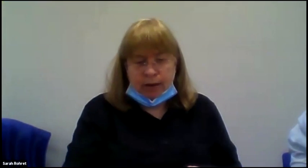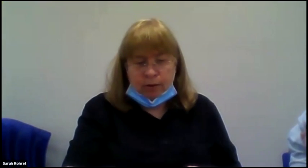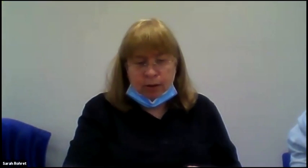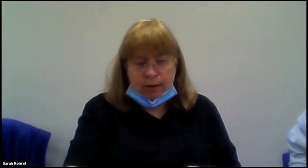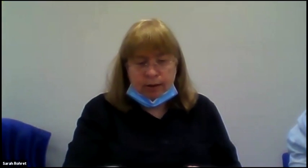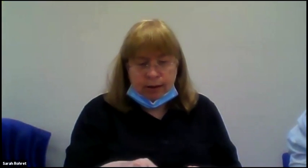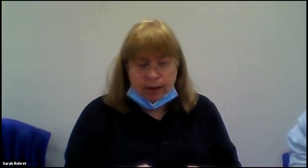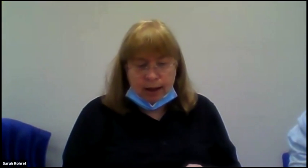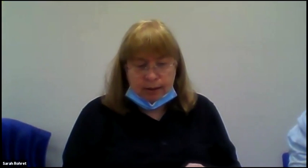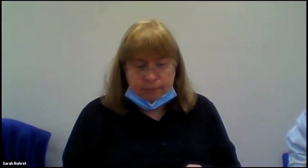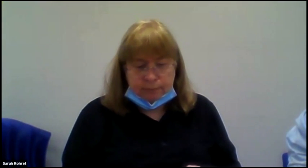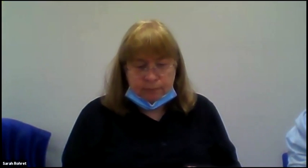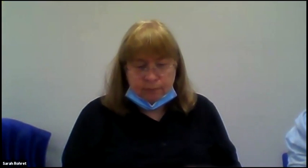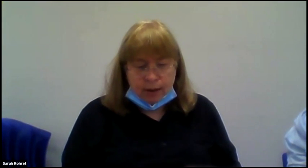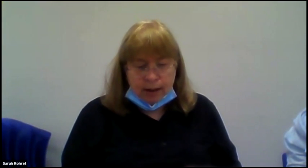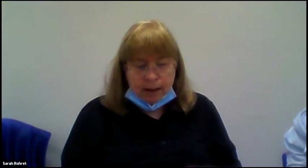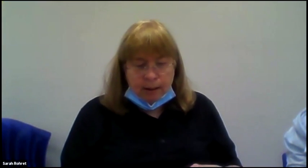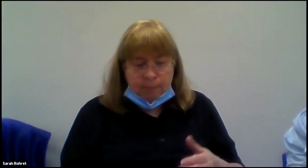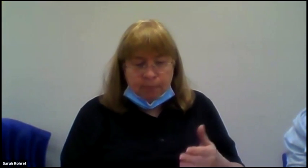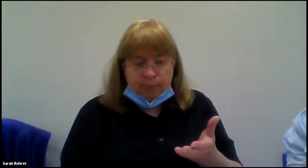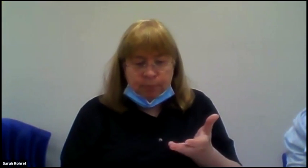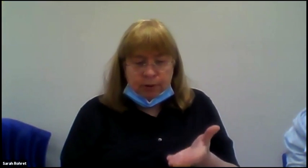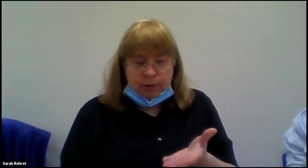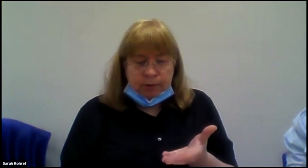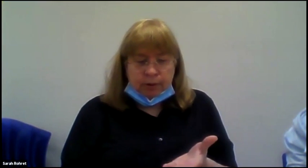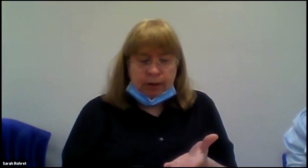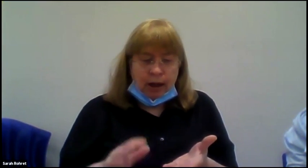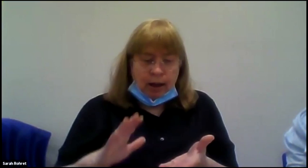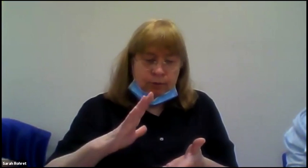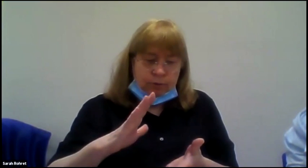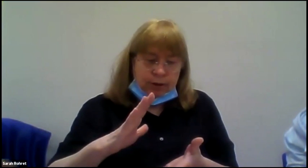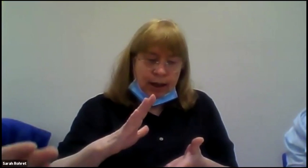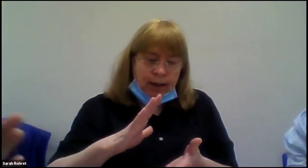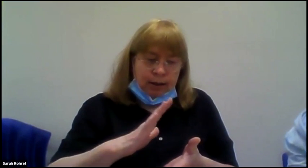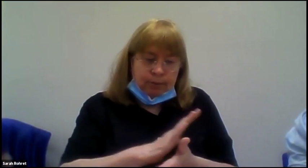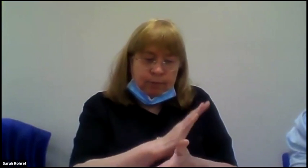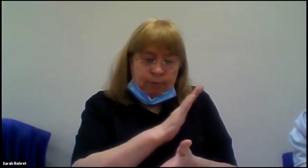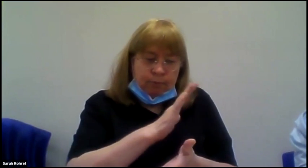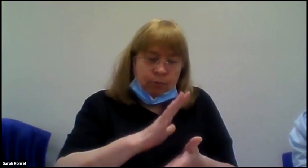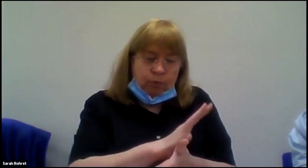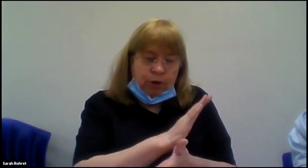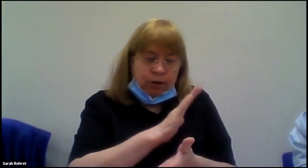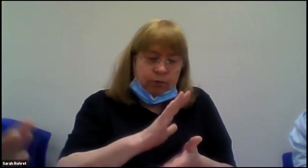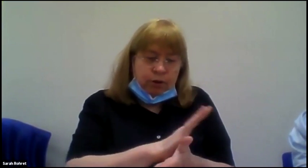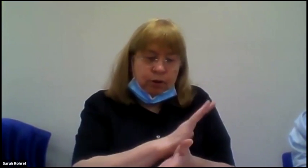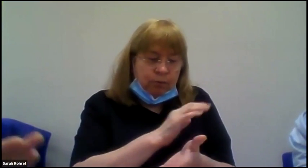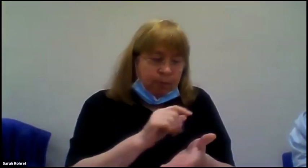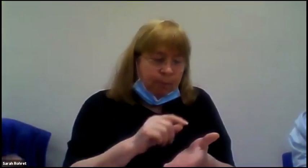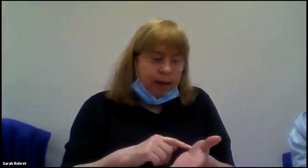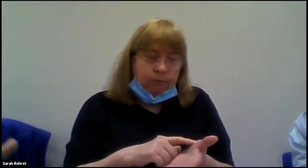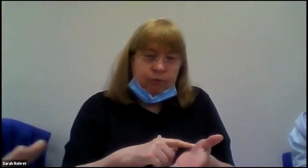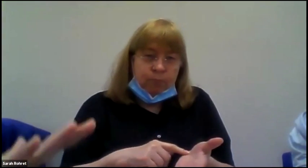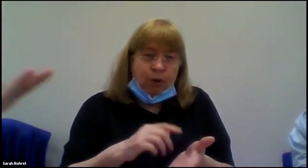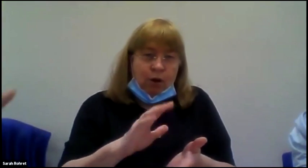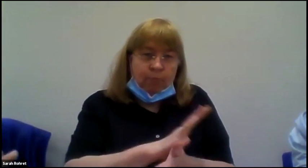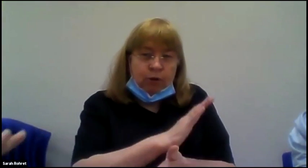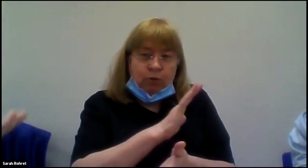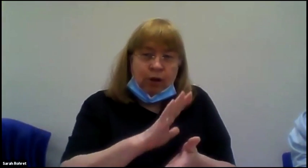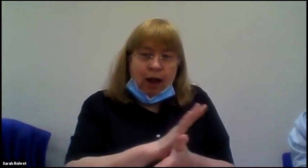So see that. Paper, I showed you that, is where you just the back of your palm, you're going out